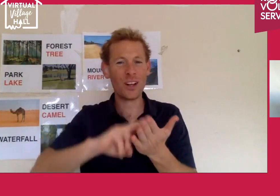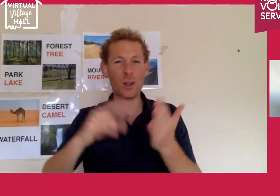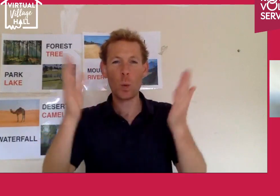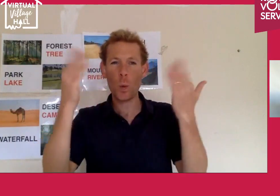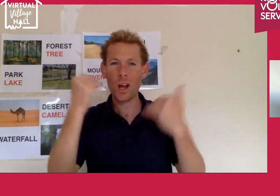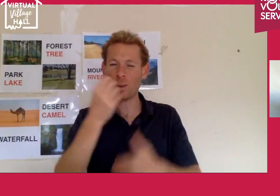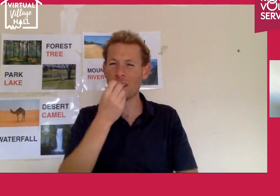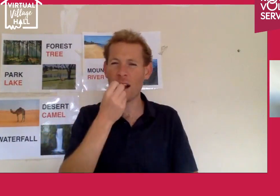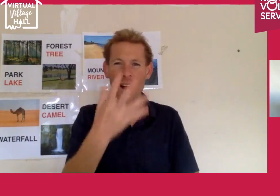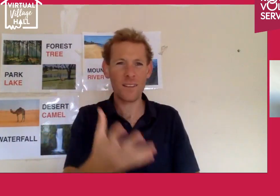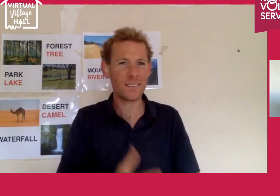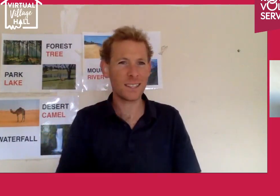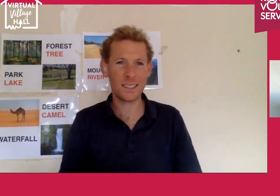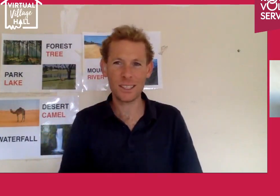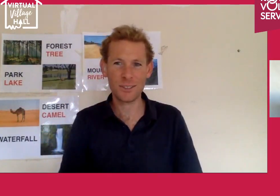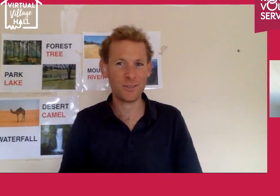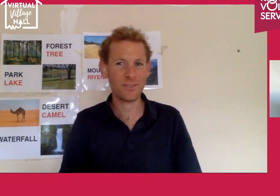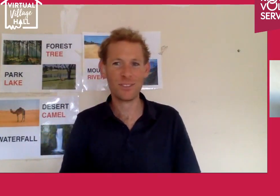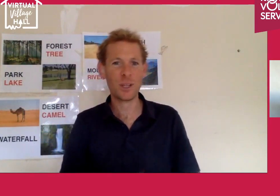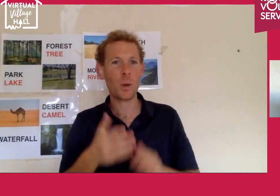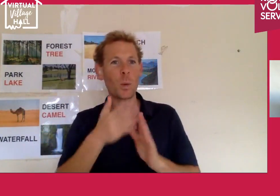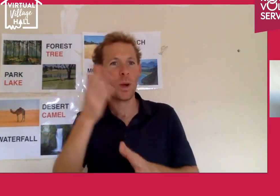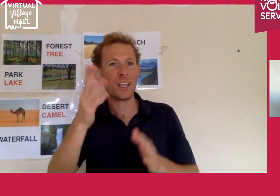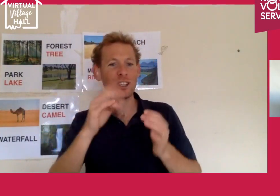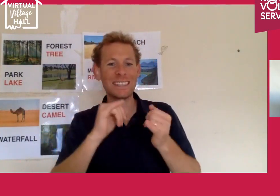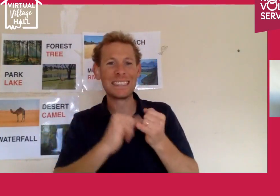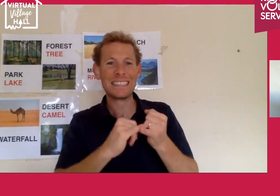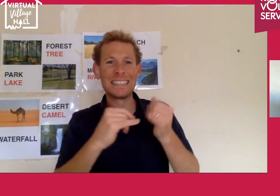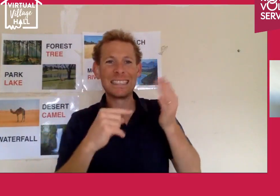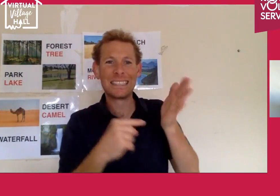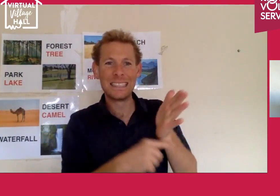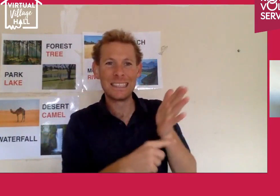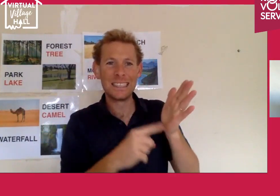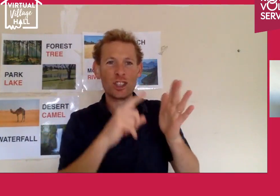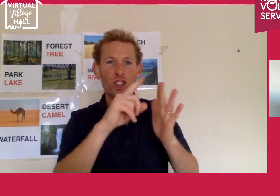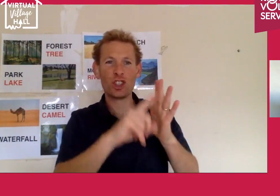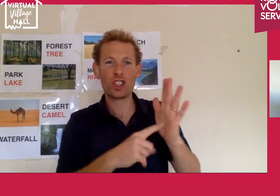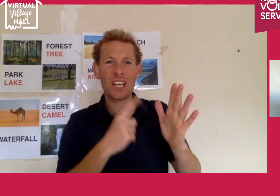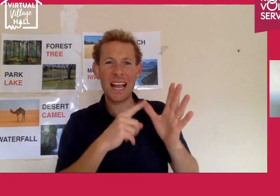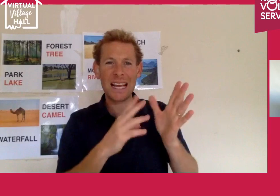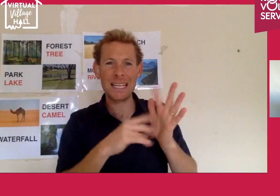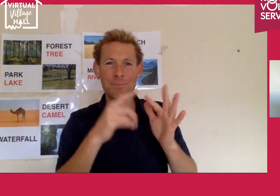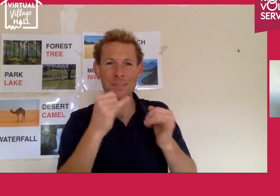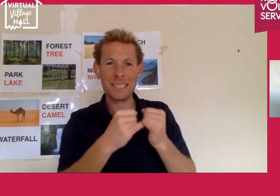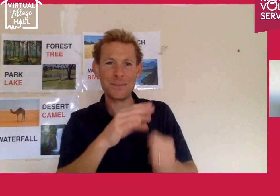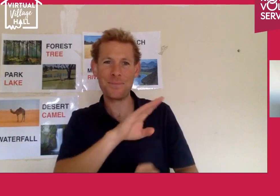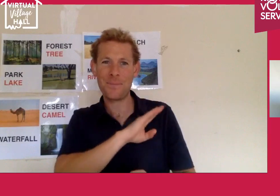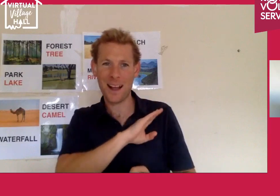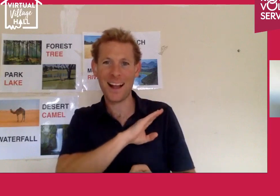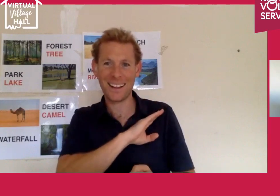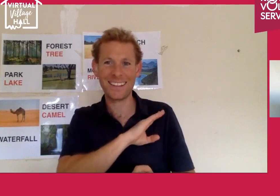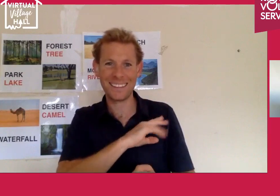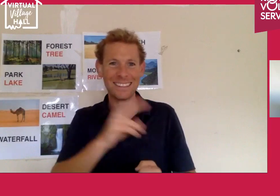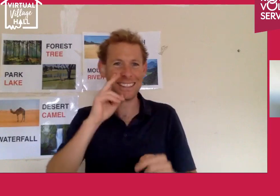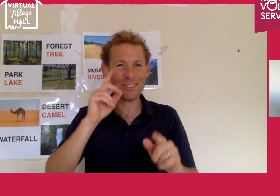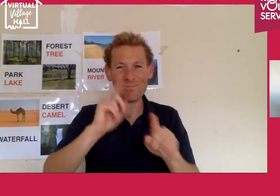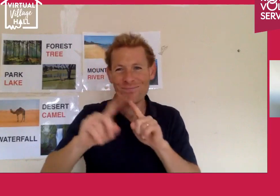park, and the weather was lovely. We were very fortunate. We also went to St James's